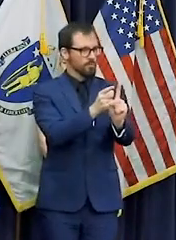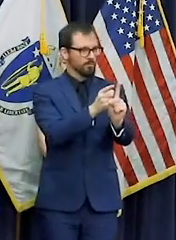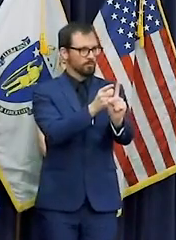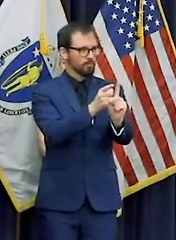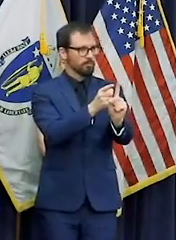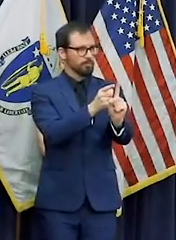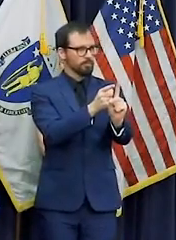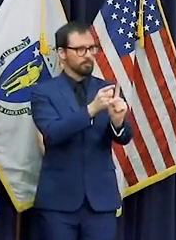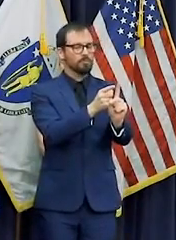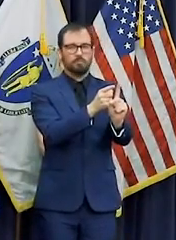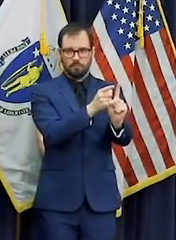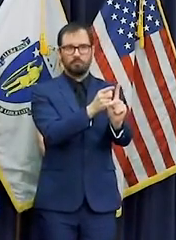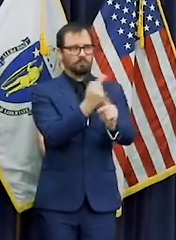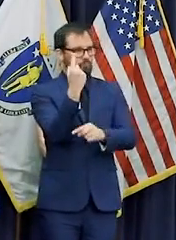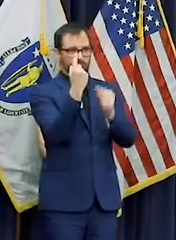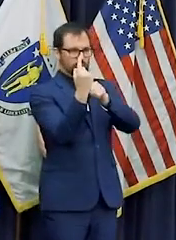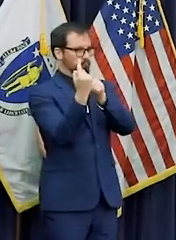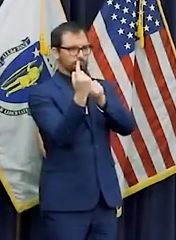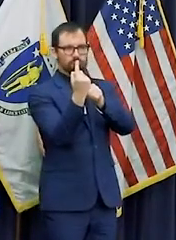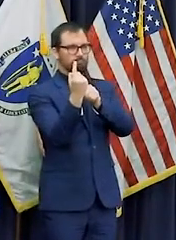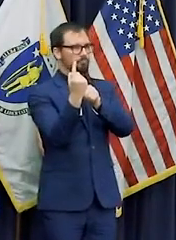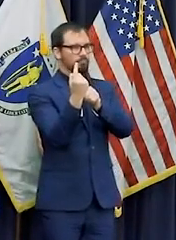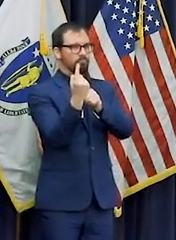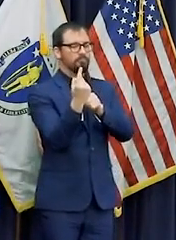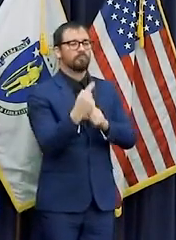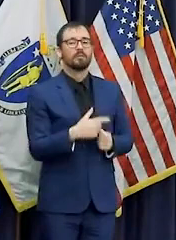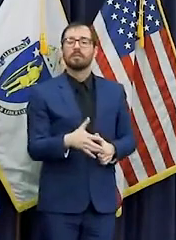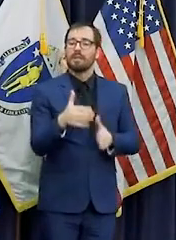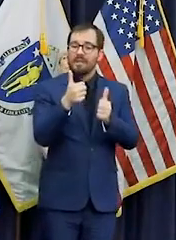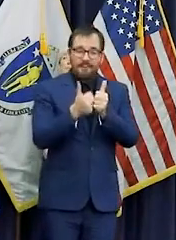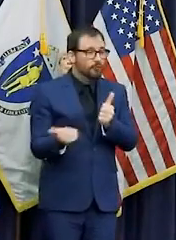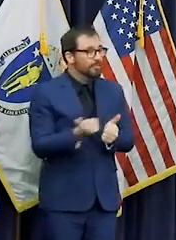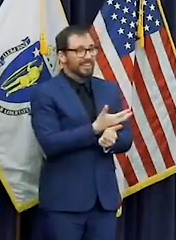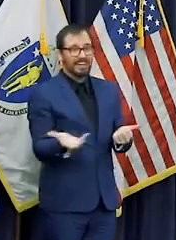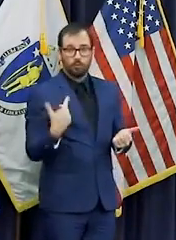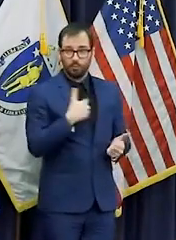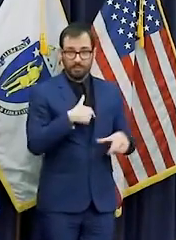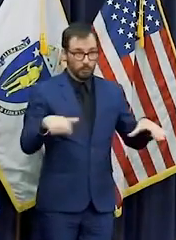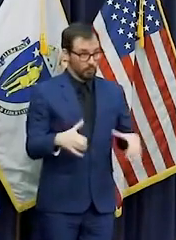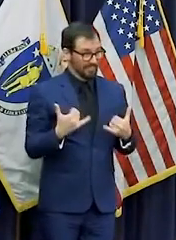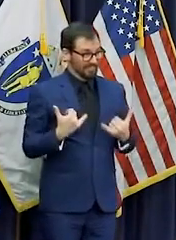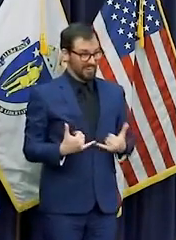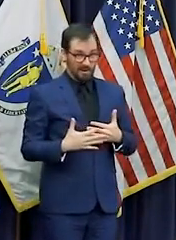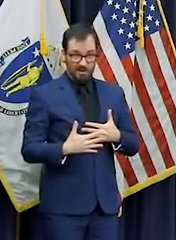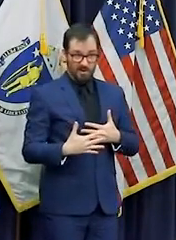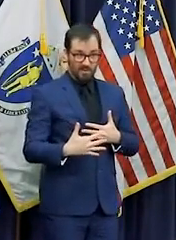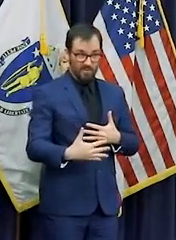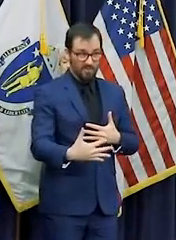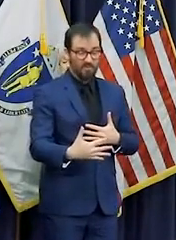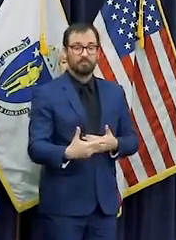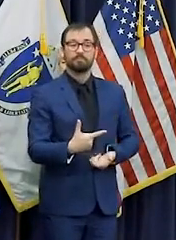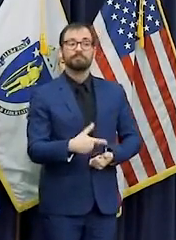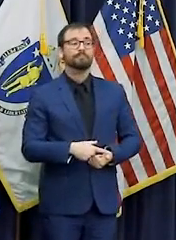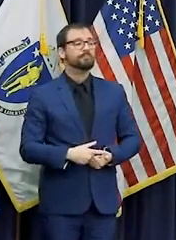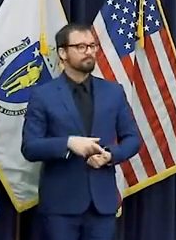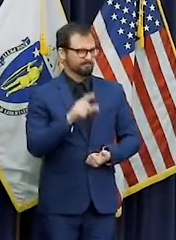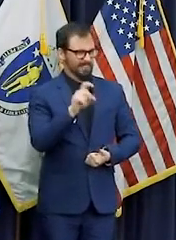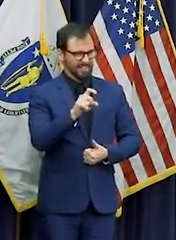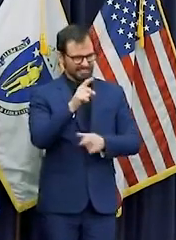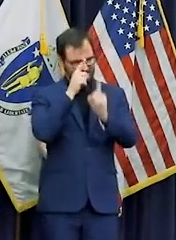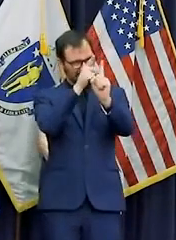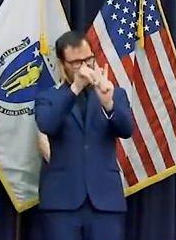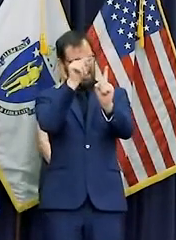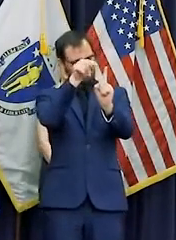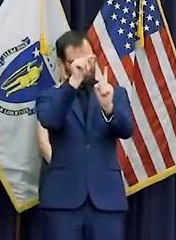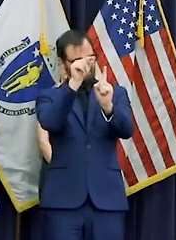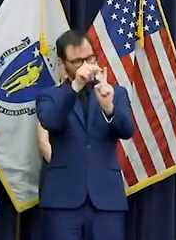act of distance has purpose. Our first responders and emergency medical personnel, those who are